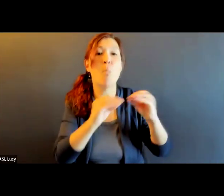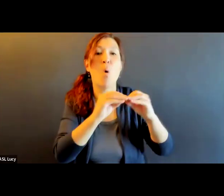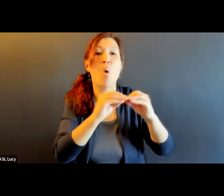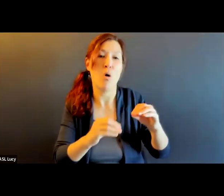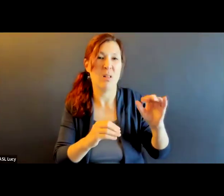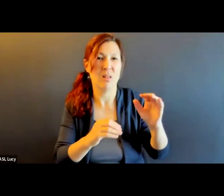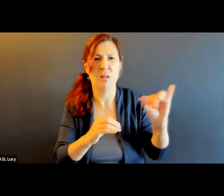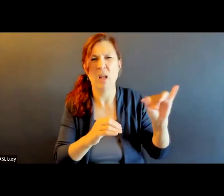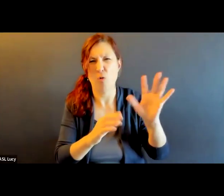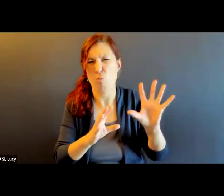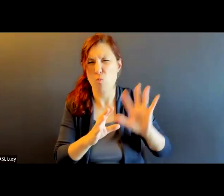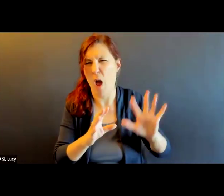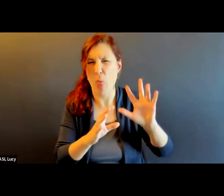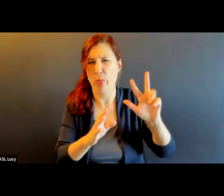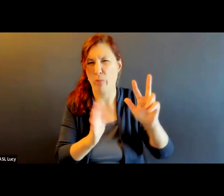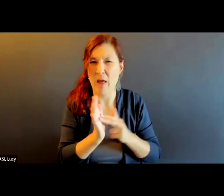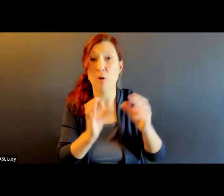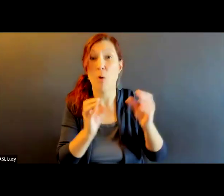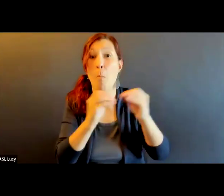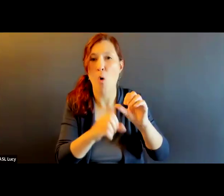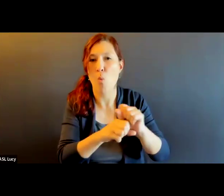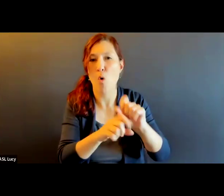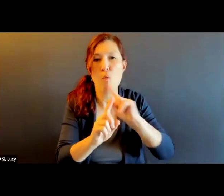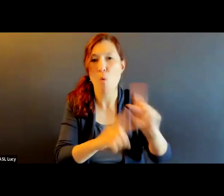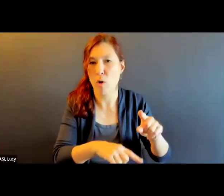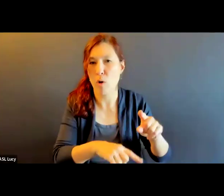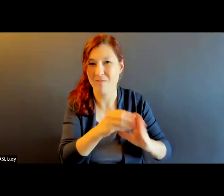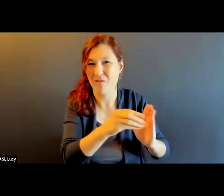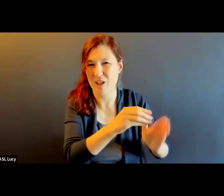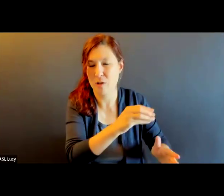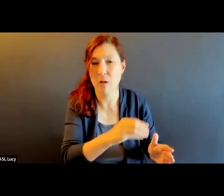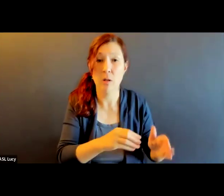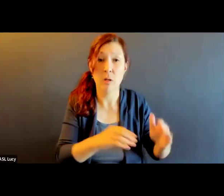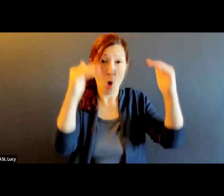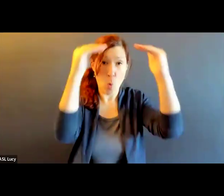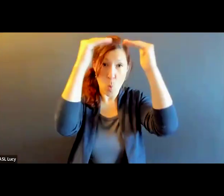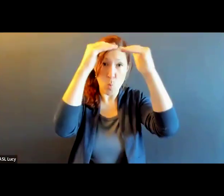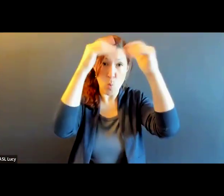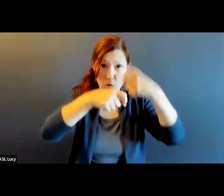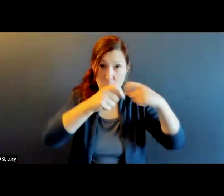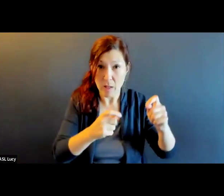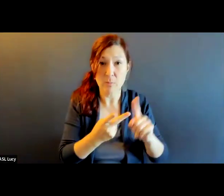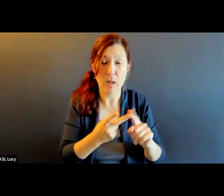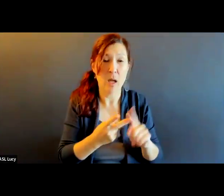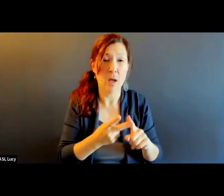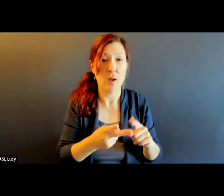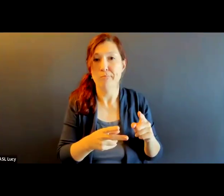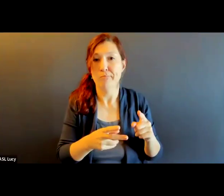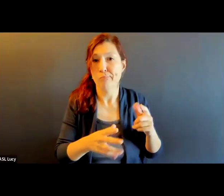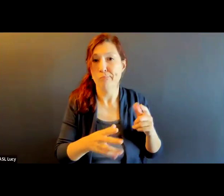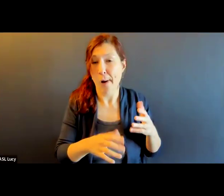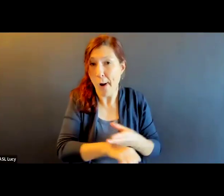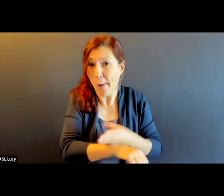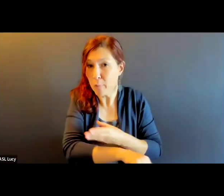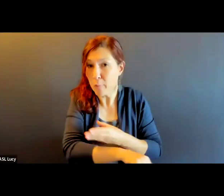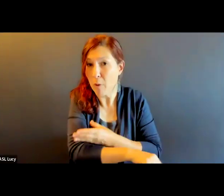And this ranges from everything from roof replacements and structural upgrades to HVAC replacements to